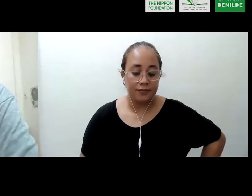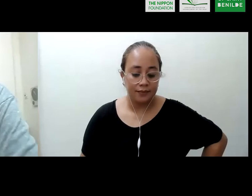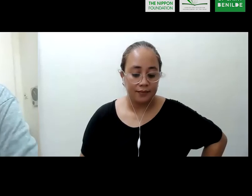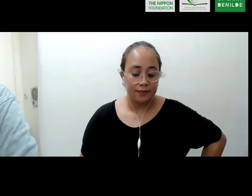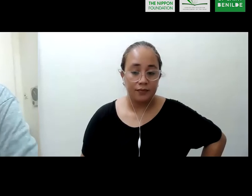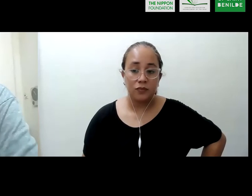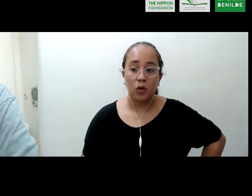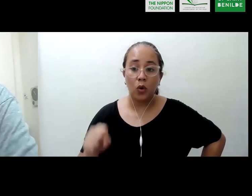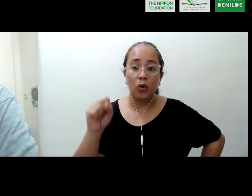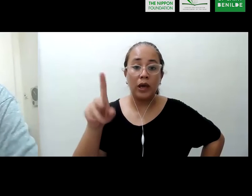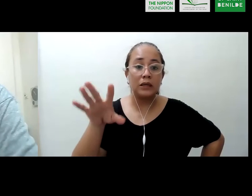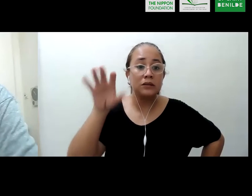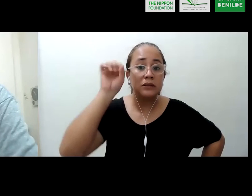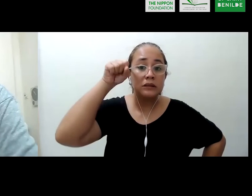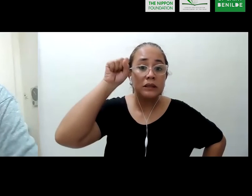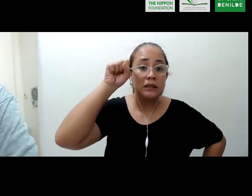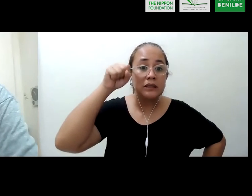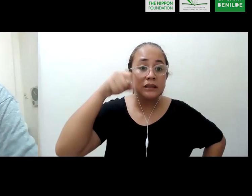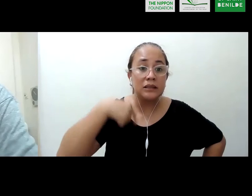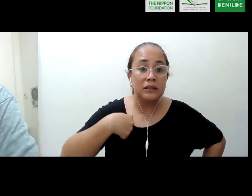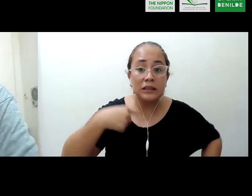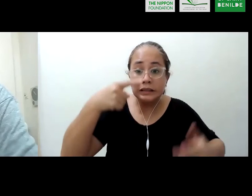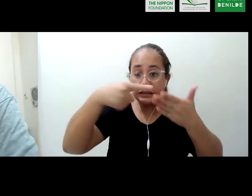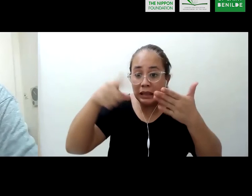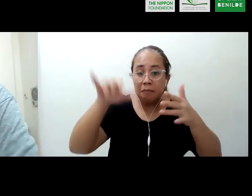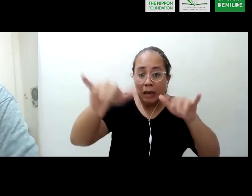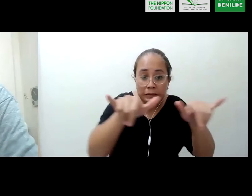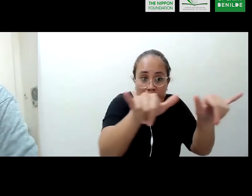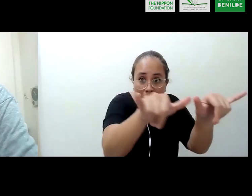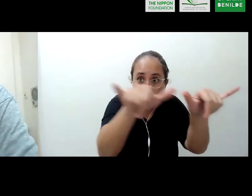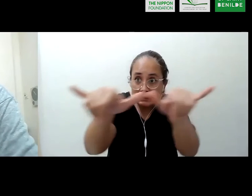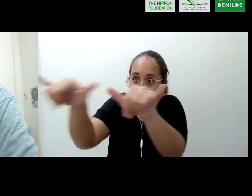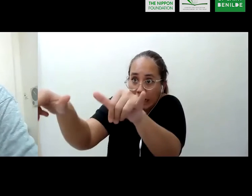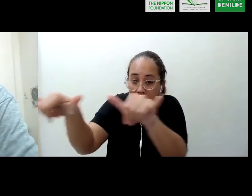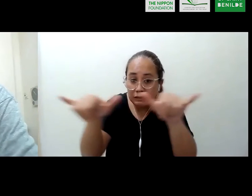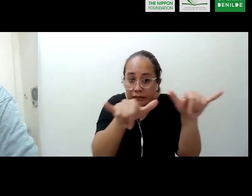Okay, Thank you. so Chuck can check for the standardization of the way of presentation.